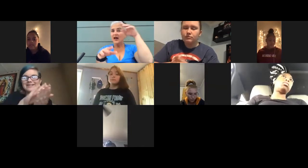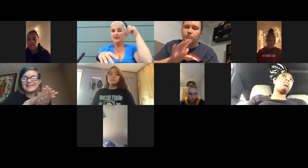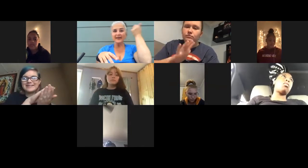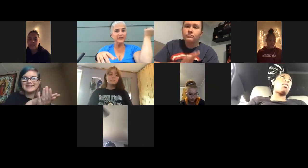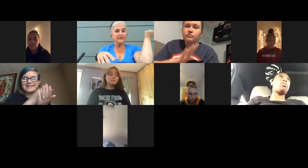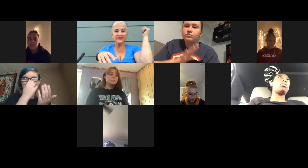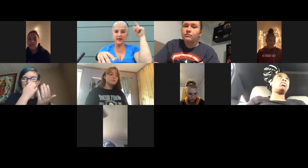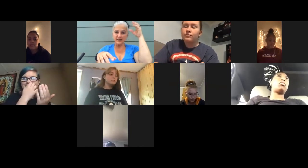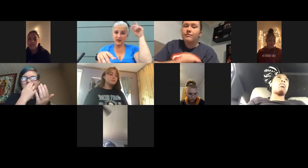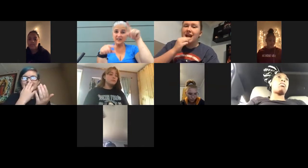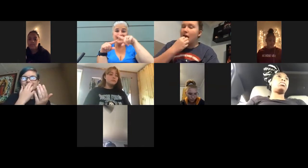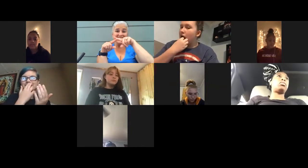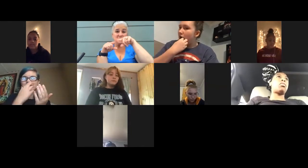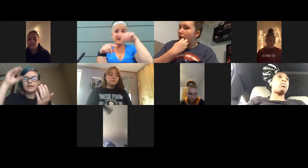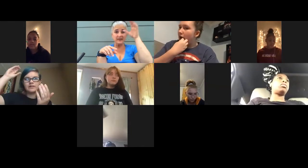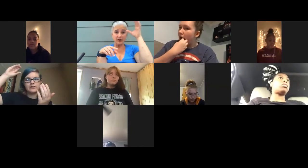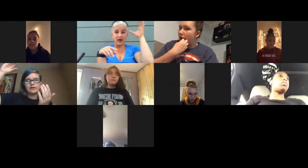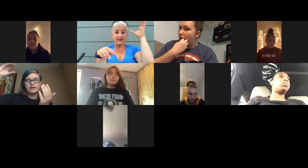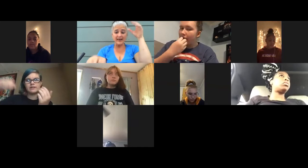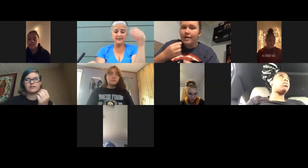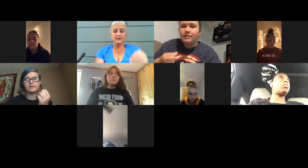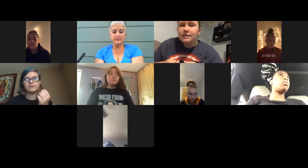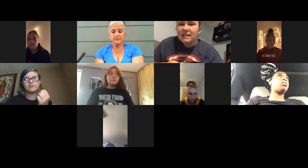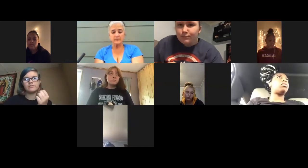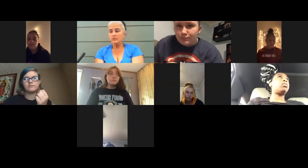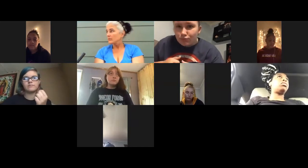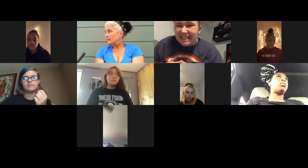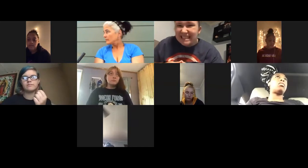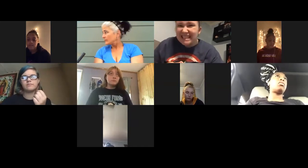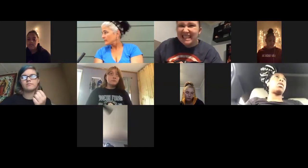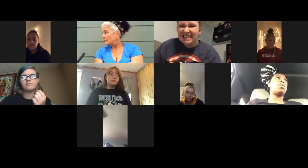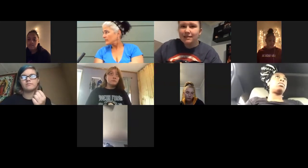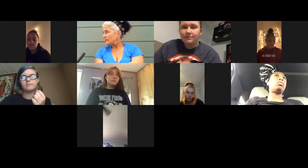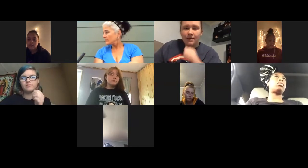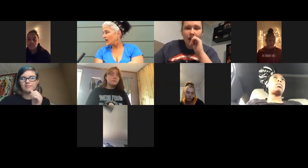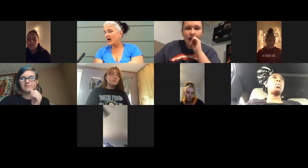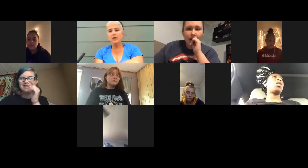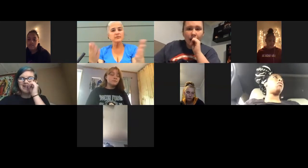just like with everything else, it depends on context.